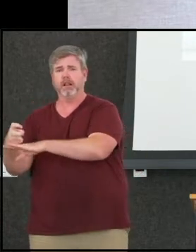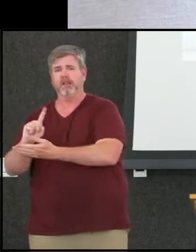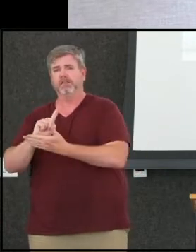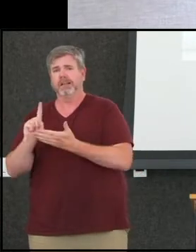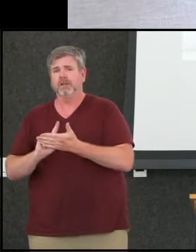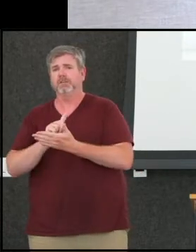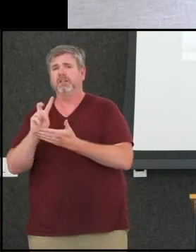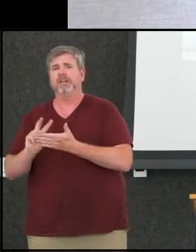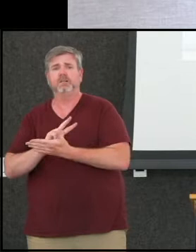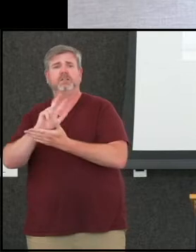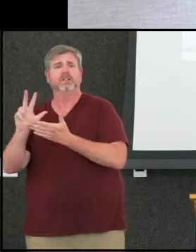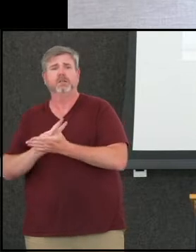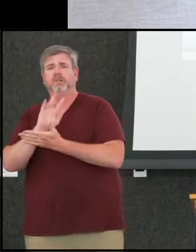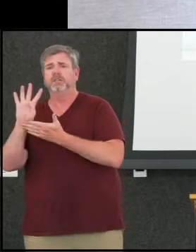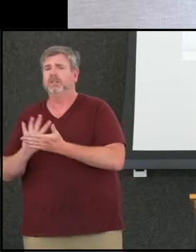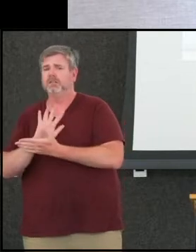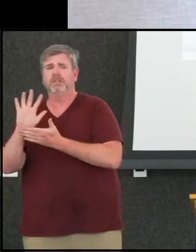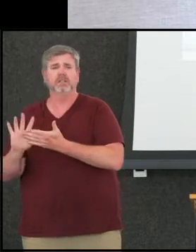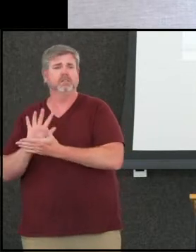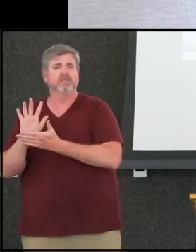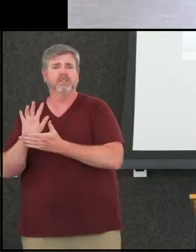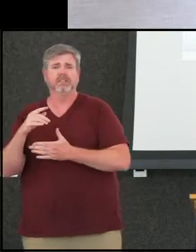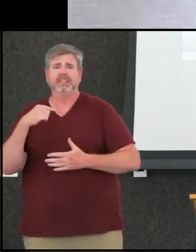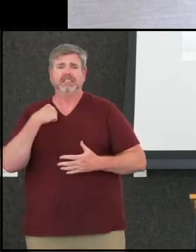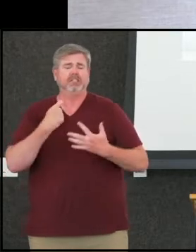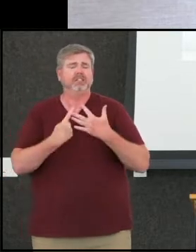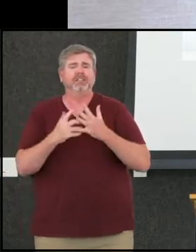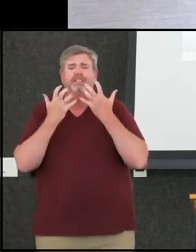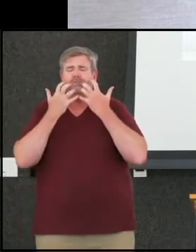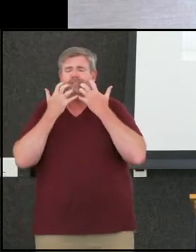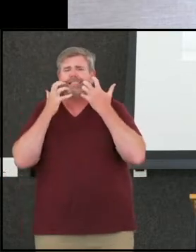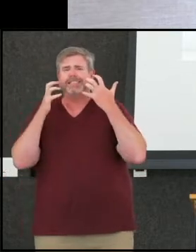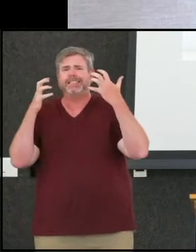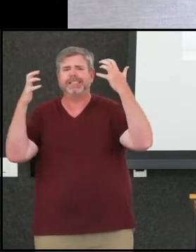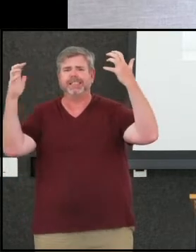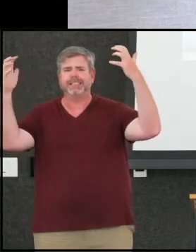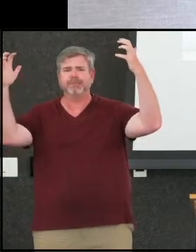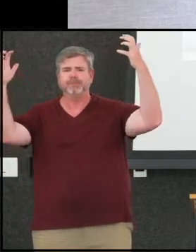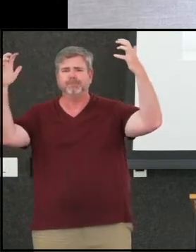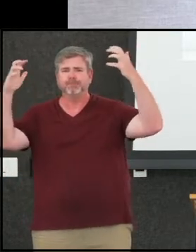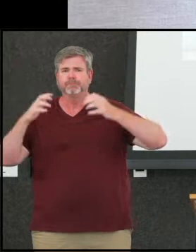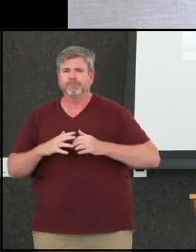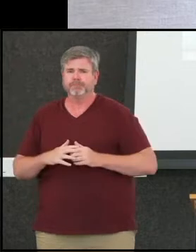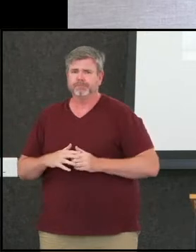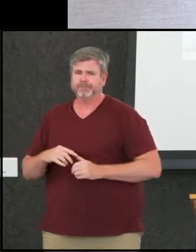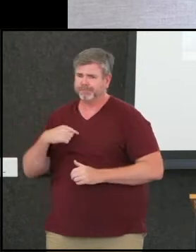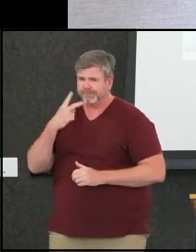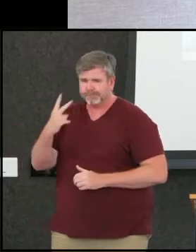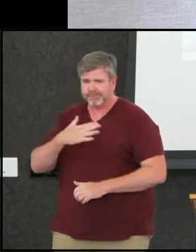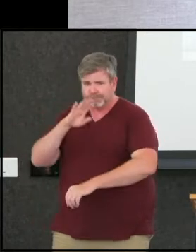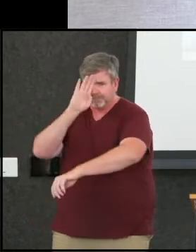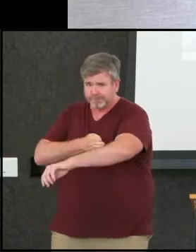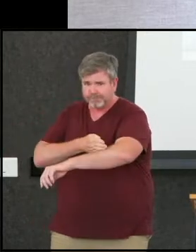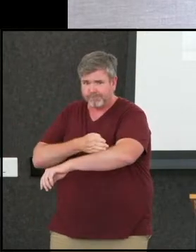And I just started screaming. I watched my son's body be taken out